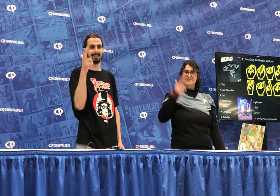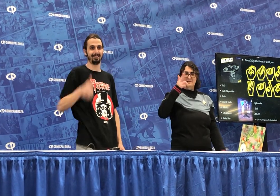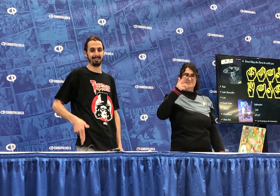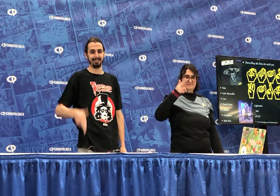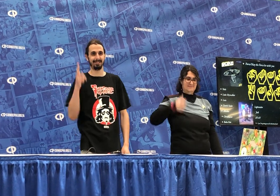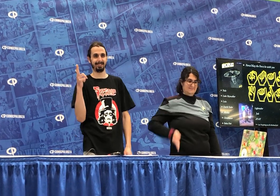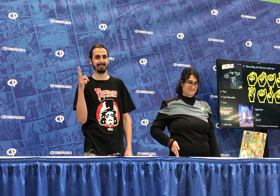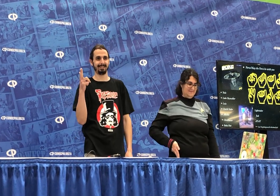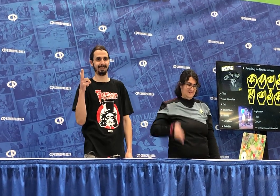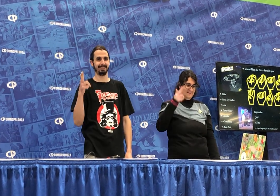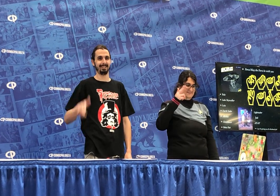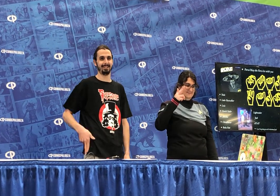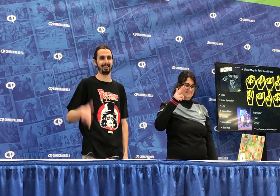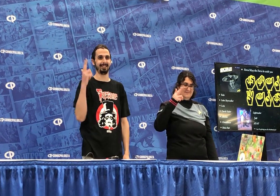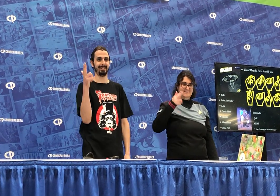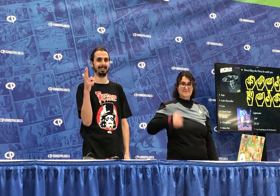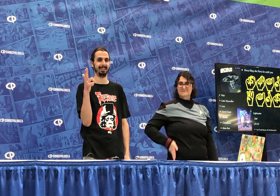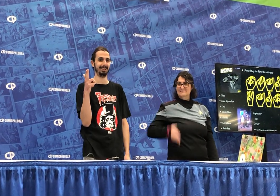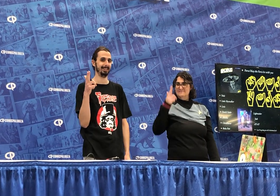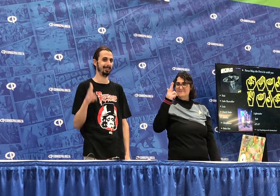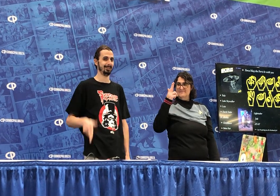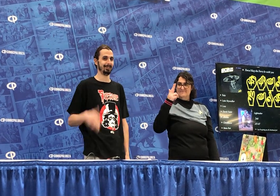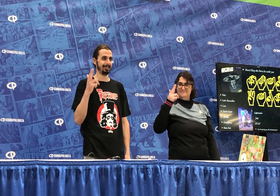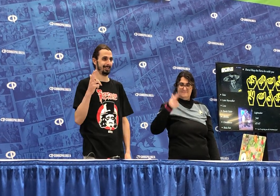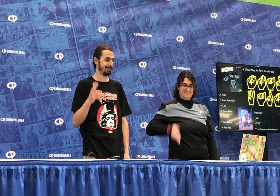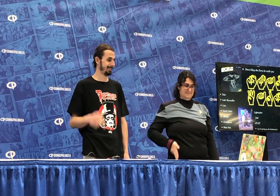Han Solo with an H in a gun shape. Han Solo.